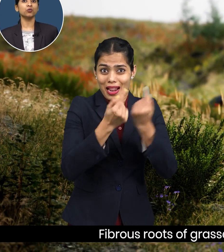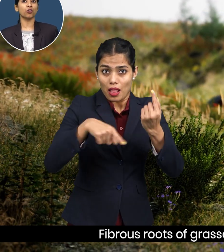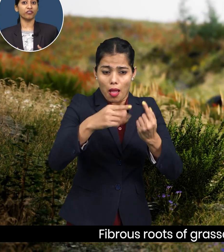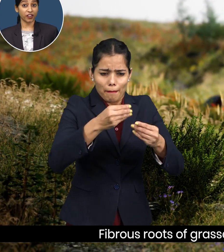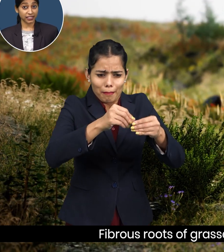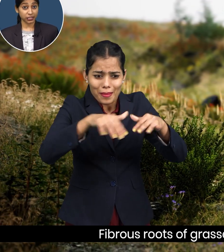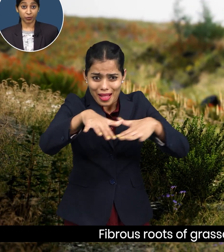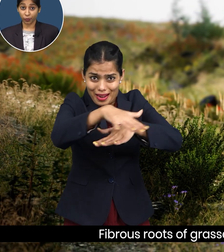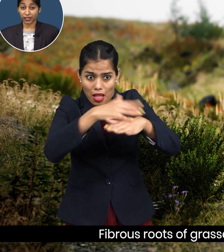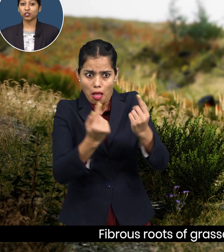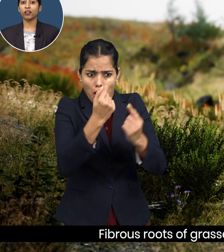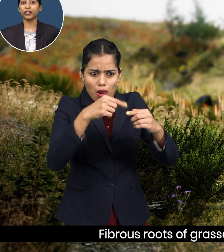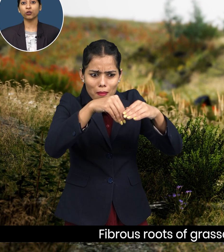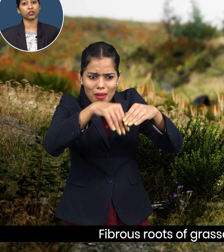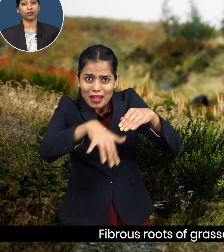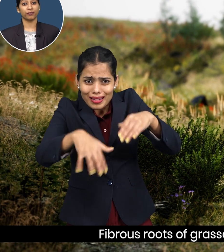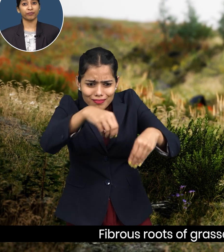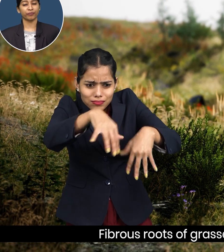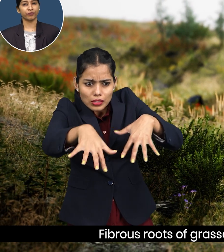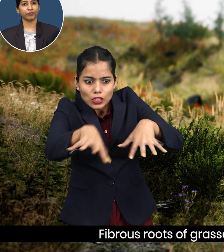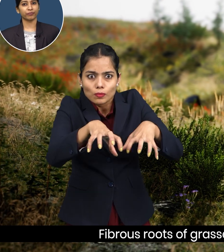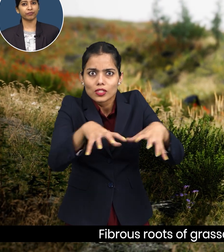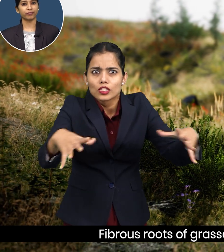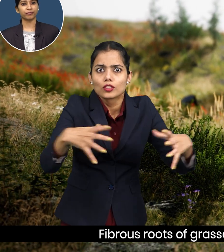Fibrous roots of grasses prevent soil erosion.